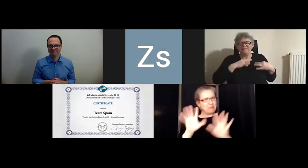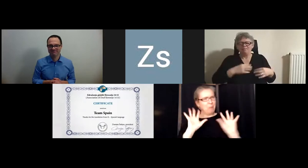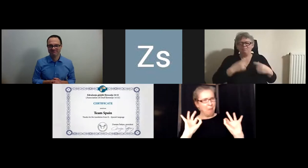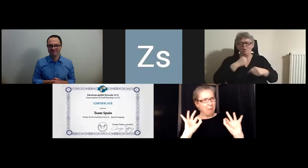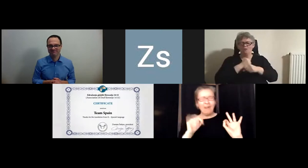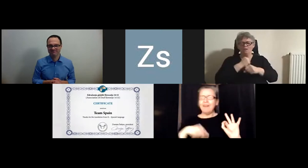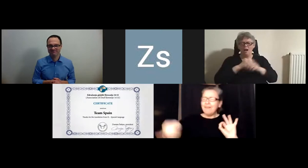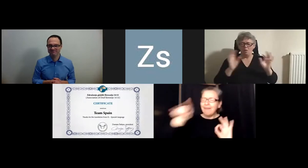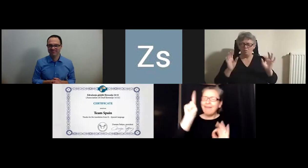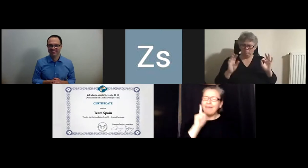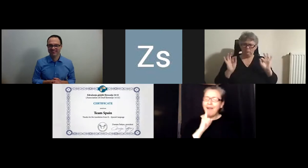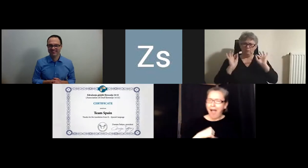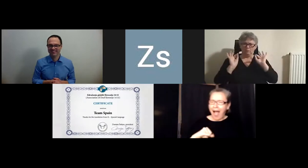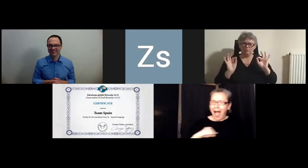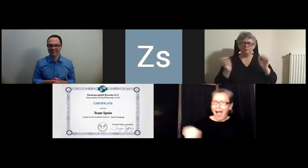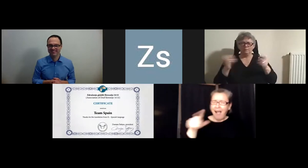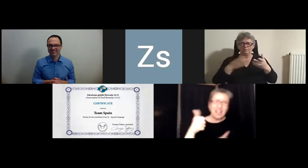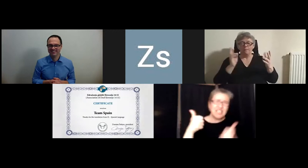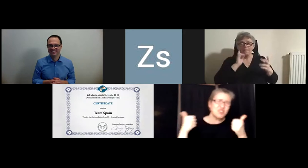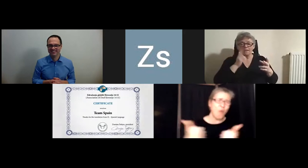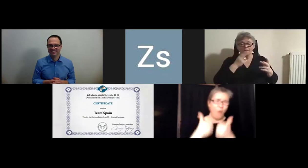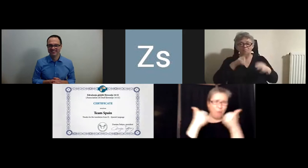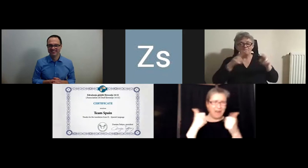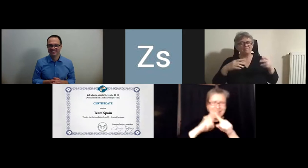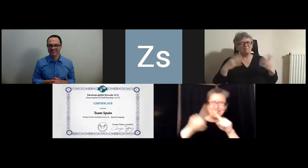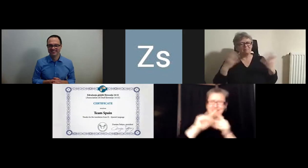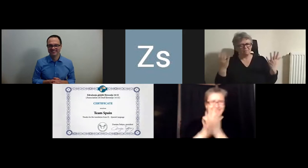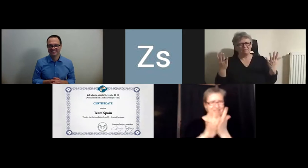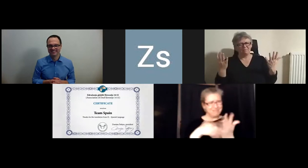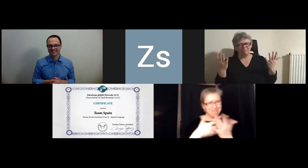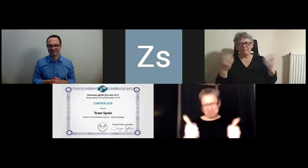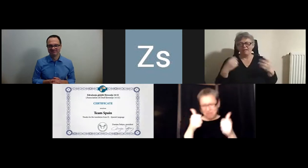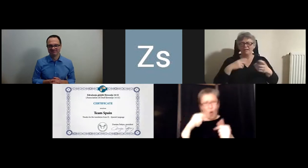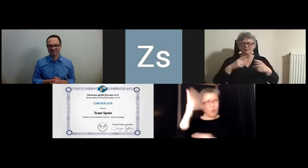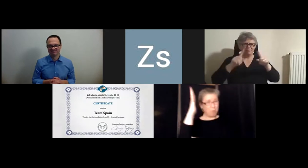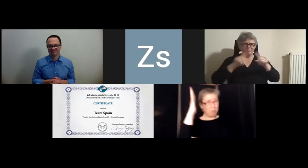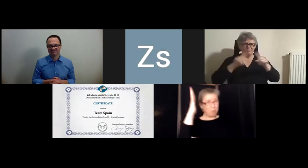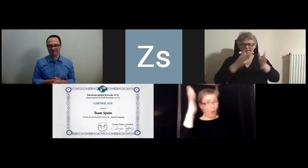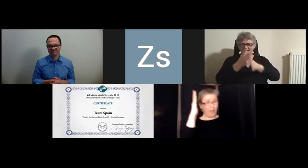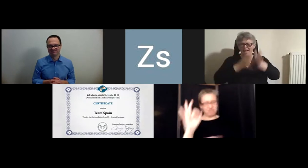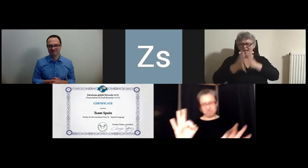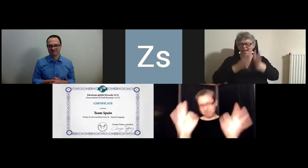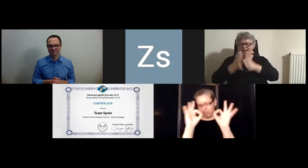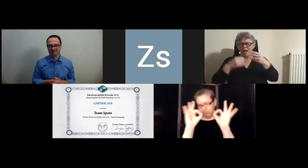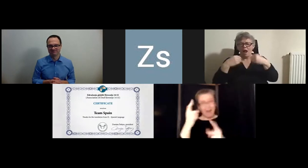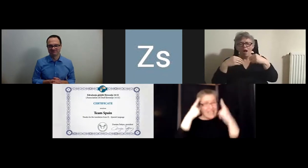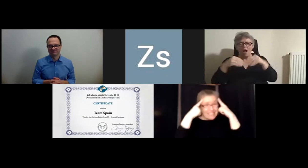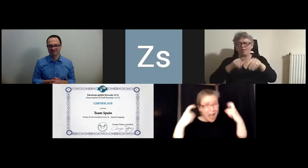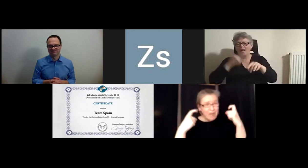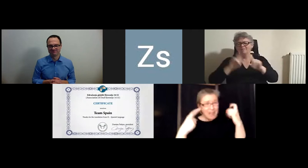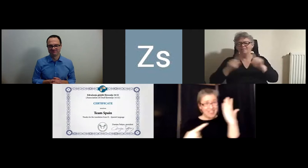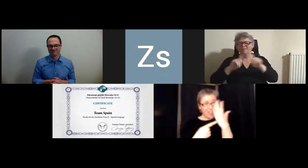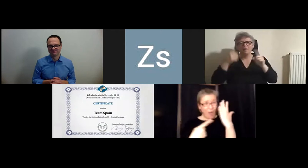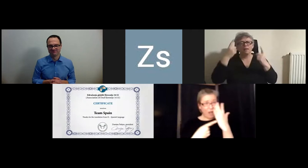I haven't found anyone else, but I've enjoyed it so much. I've been amazed to see all these other deaf interpreters and seeing all these other sign